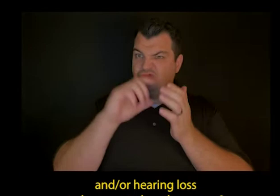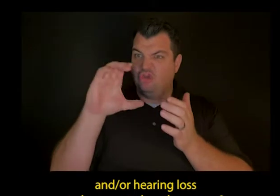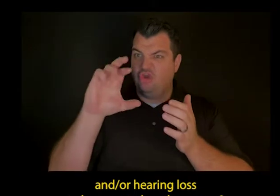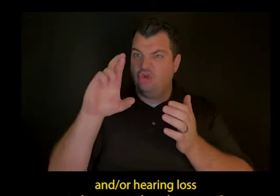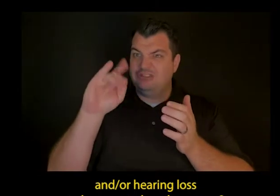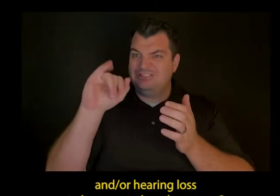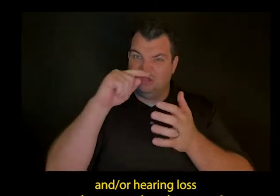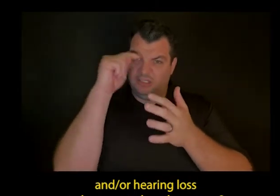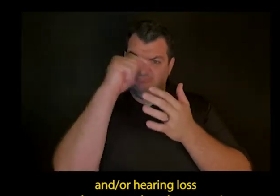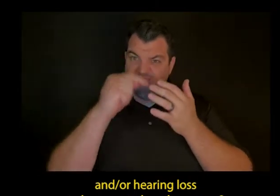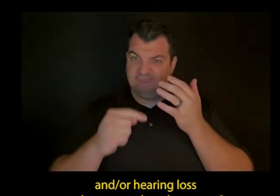census?